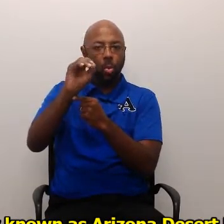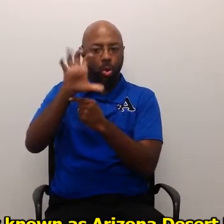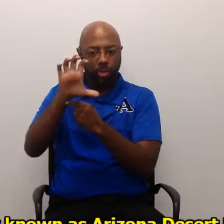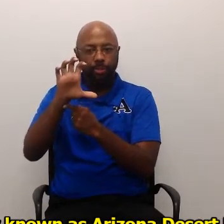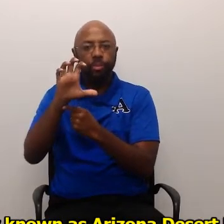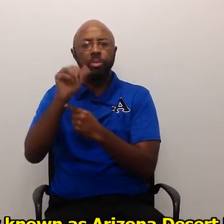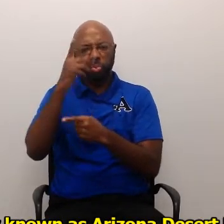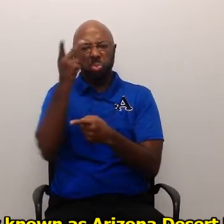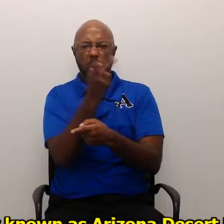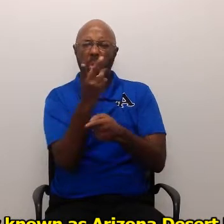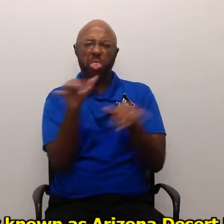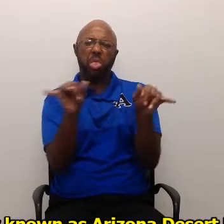are SCWOC.